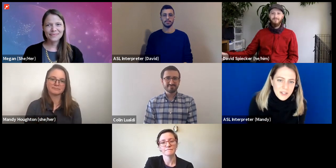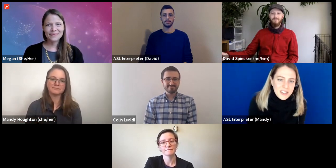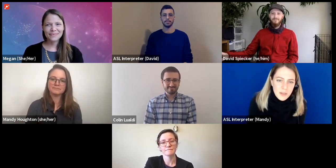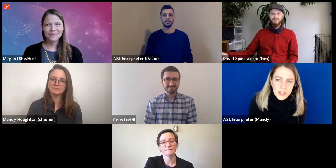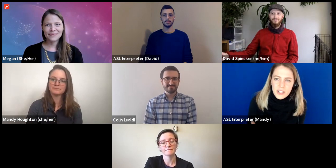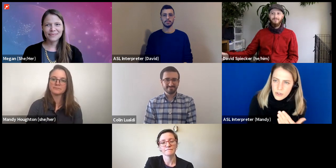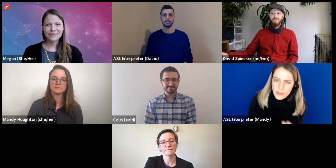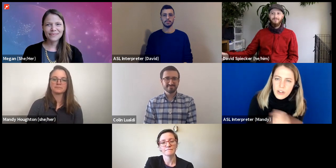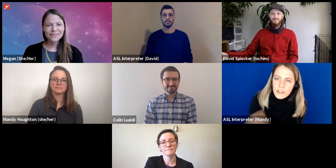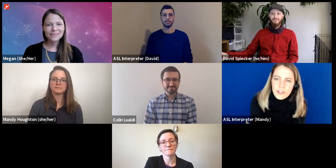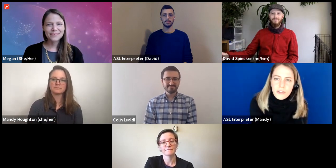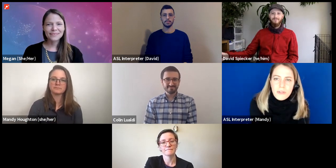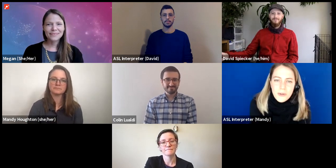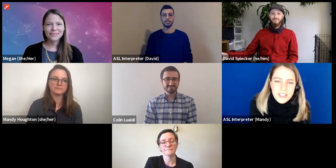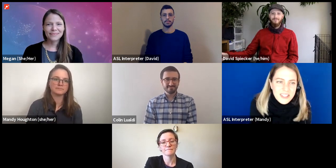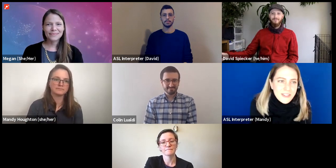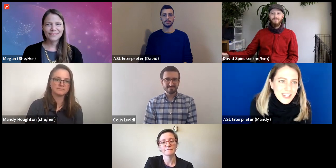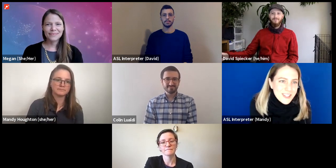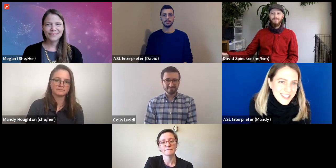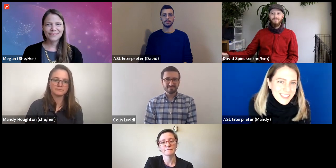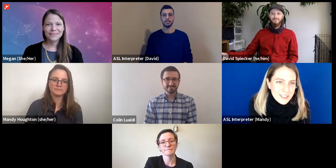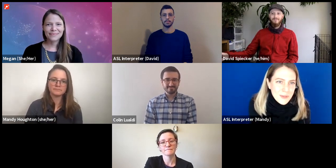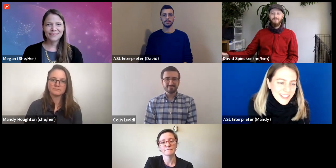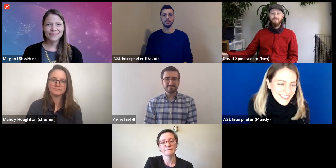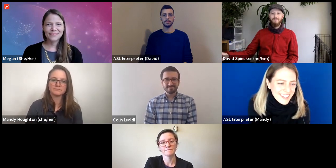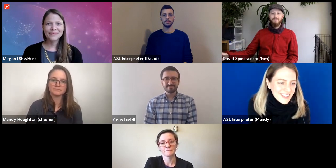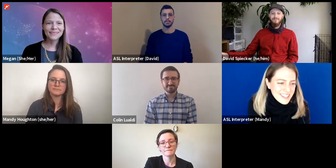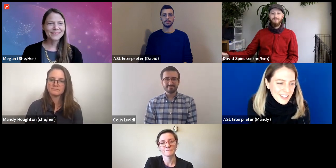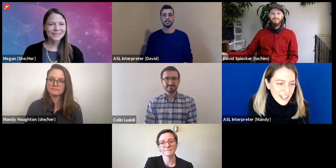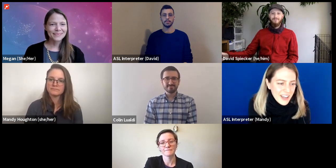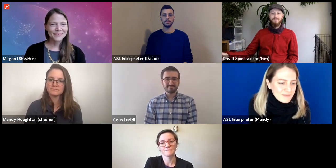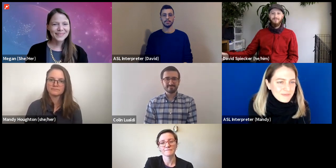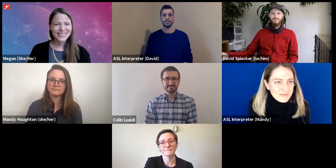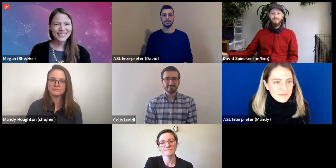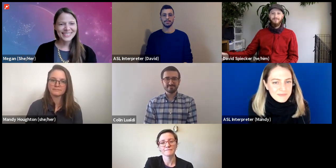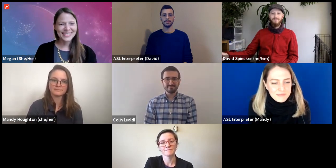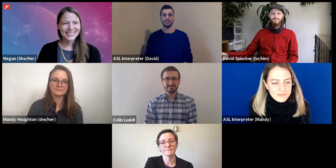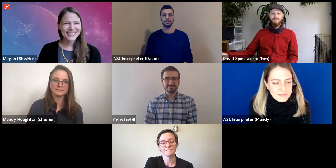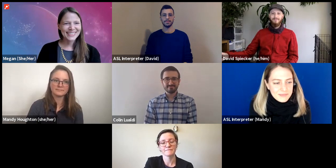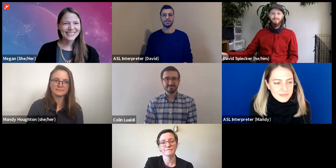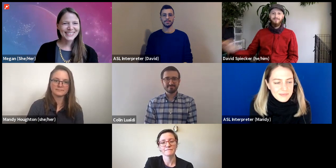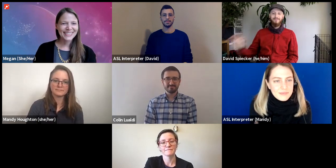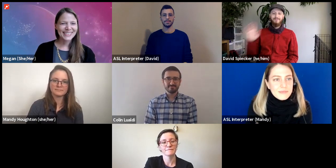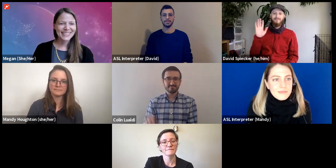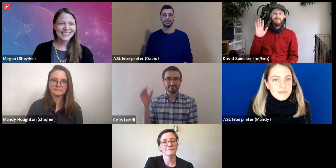spread out into the community. So those are just a few resources if you're interested to learn more, you can take a look at.